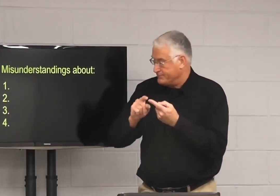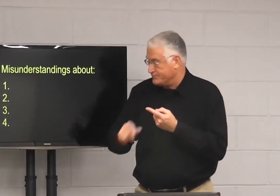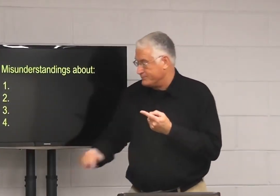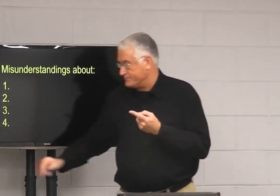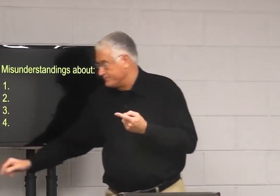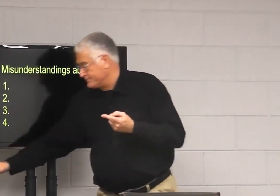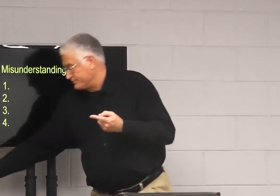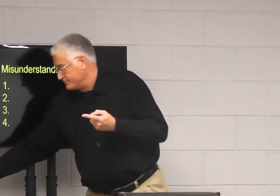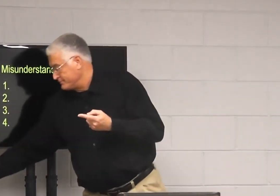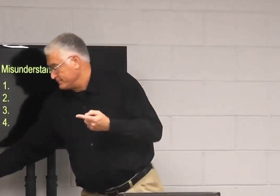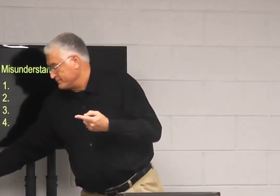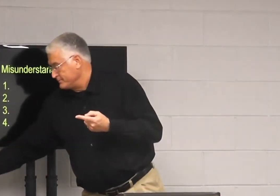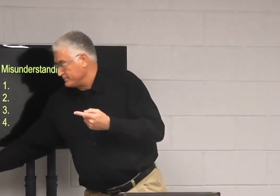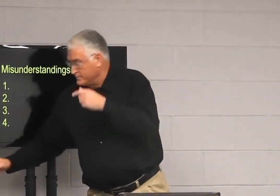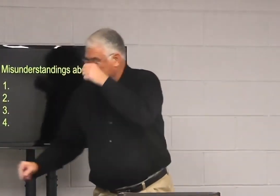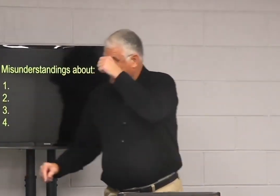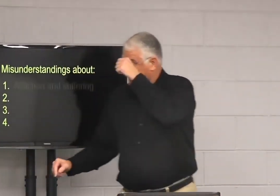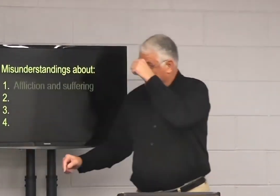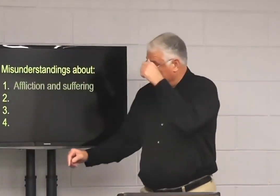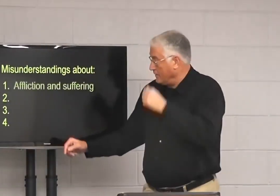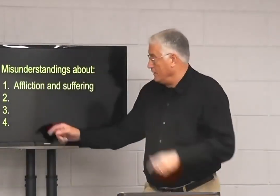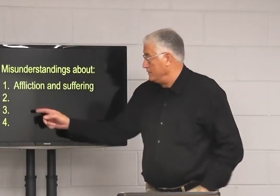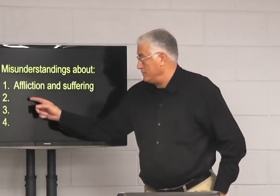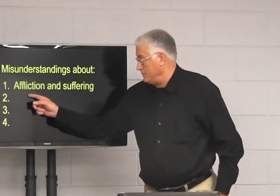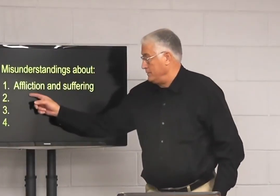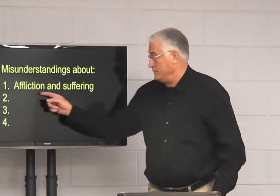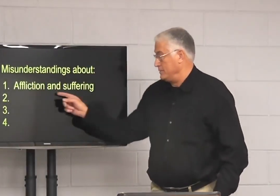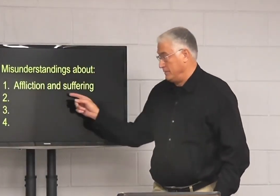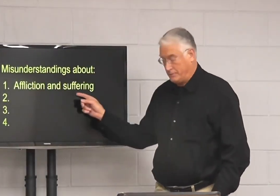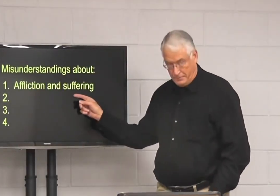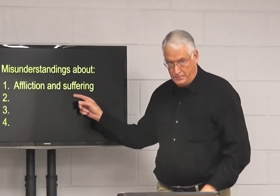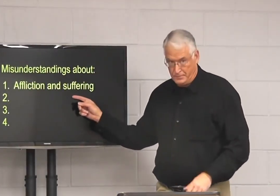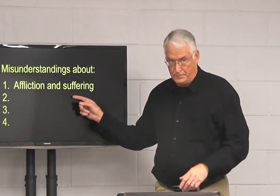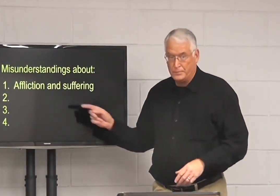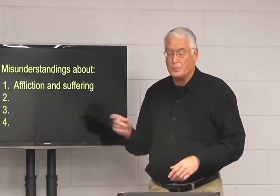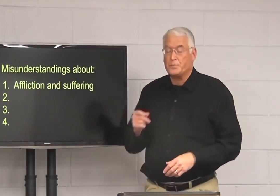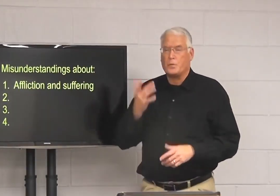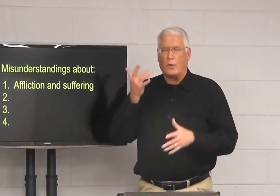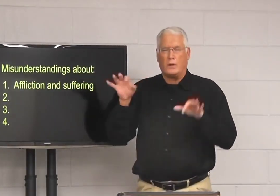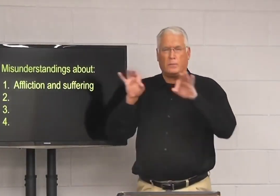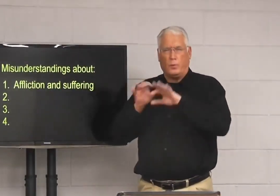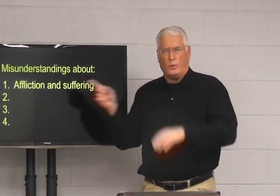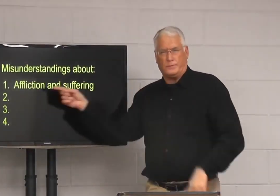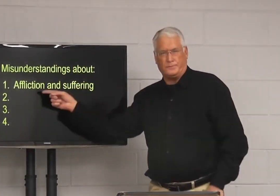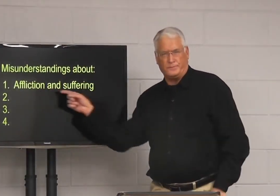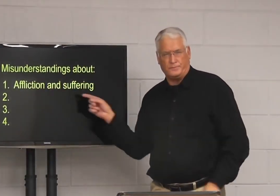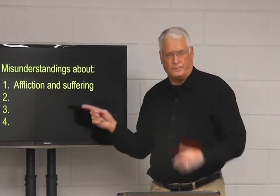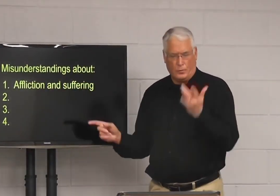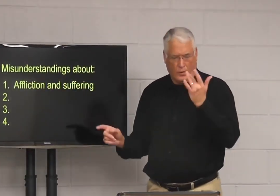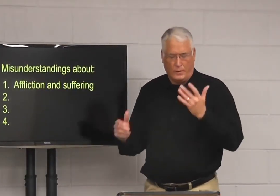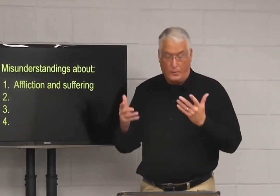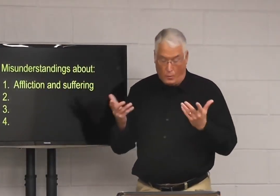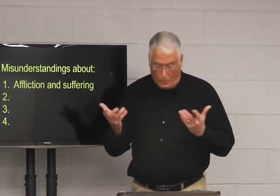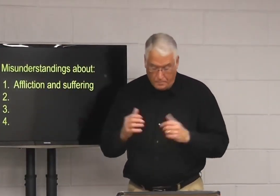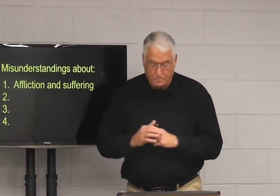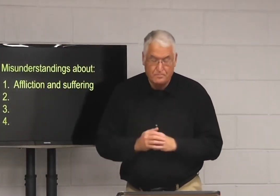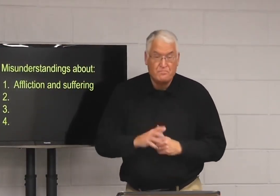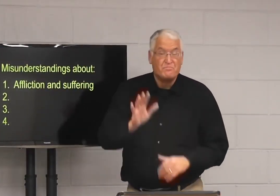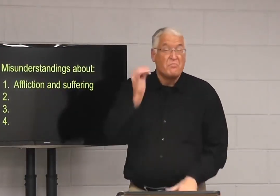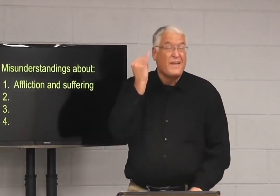about, number one, affliction and suffering. Why is it important that we talk about